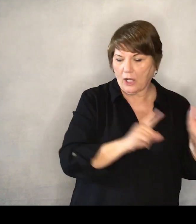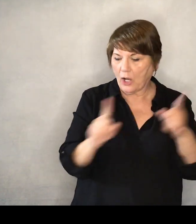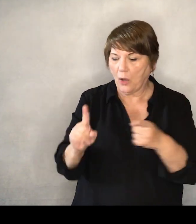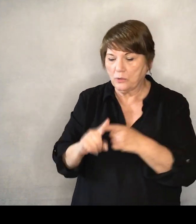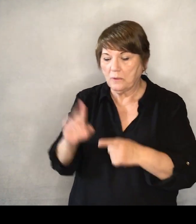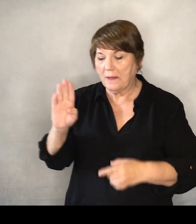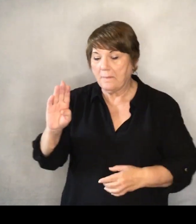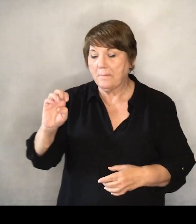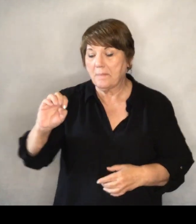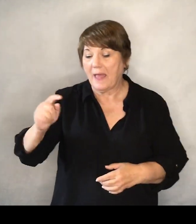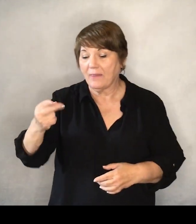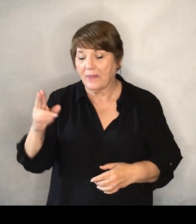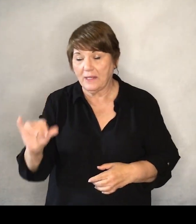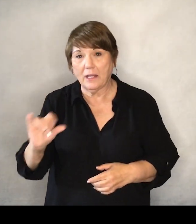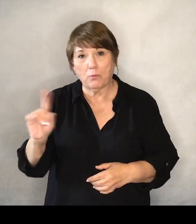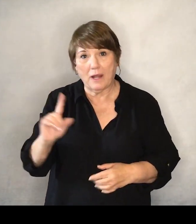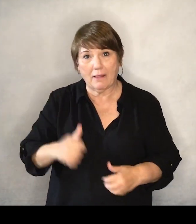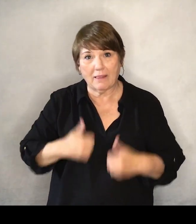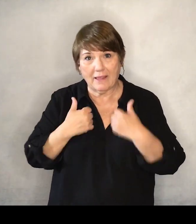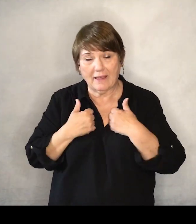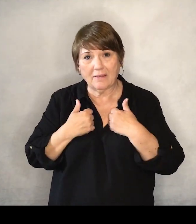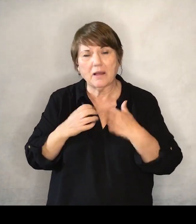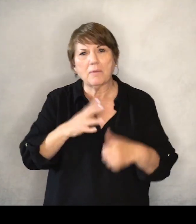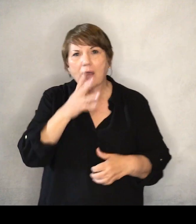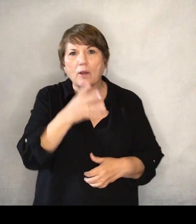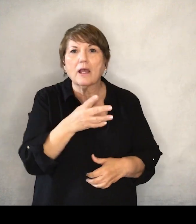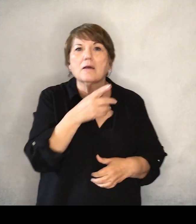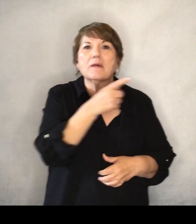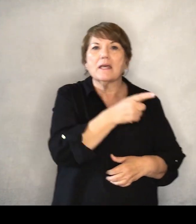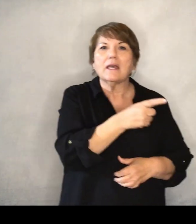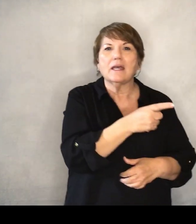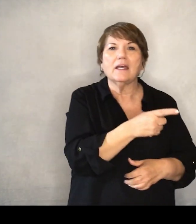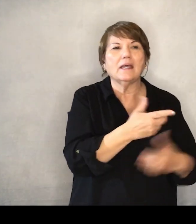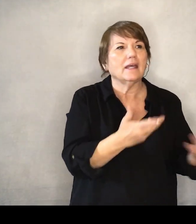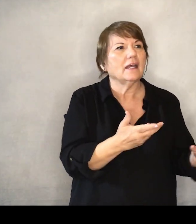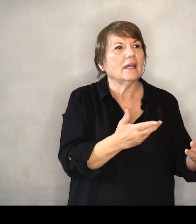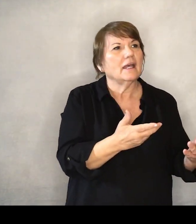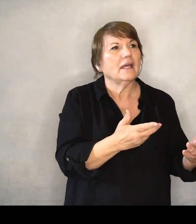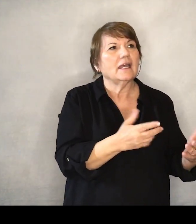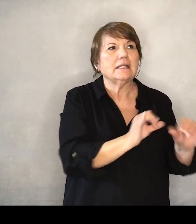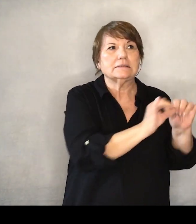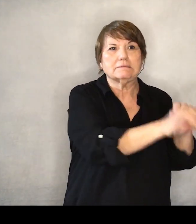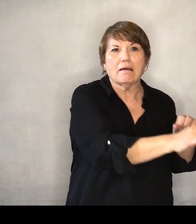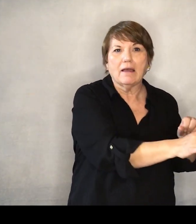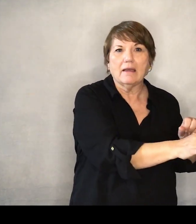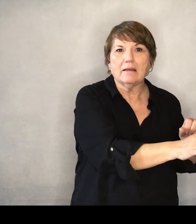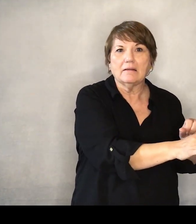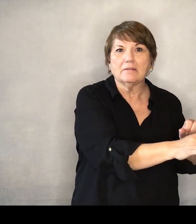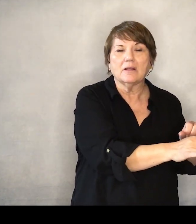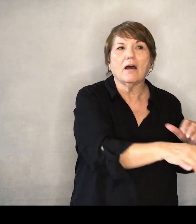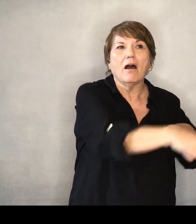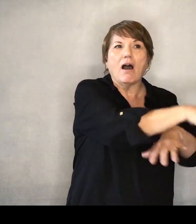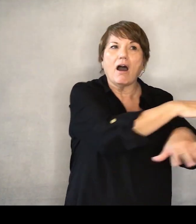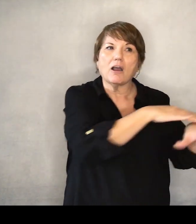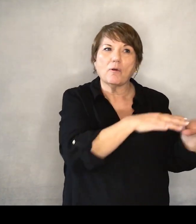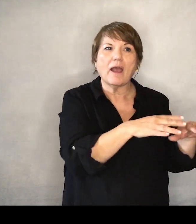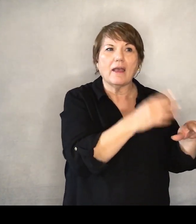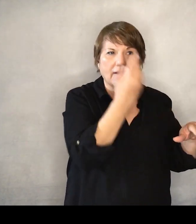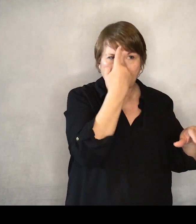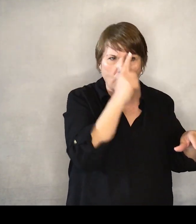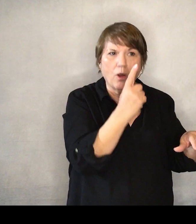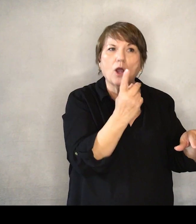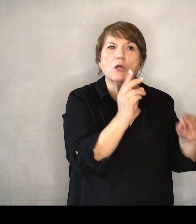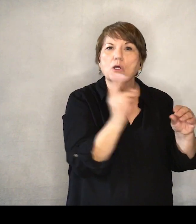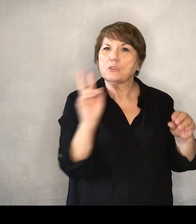they lived. As my grandmother would say, he parked his carcass where he was and hung around for